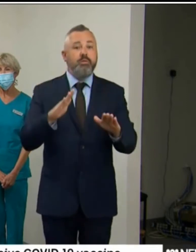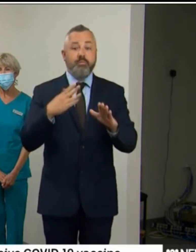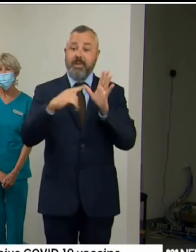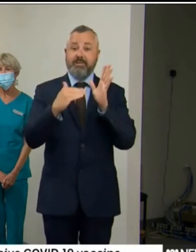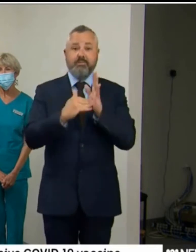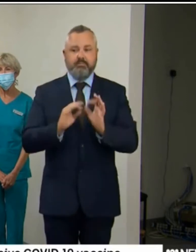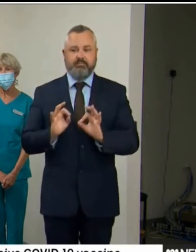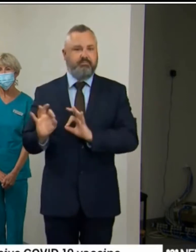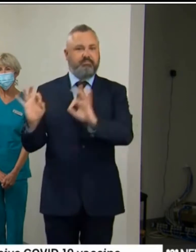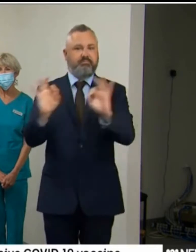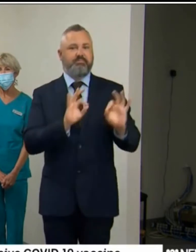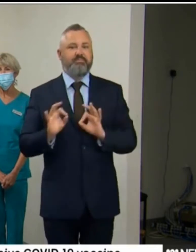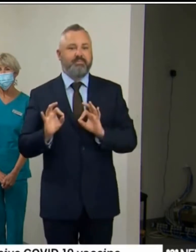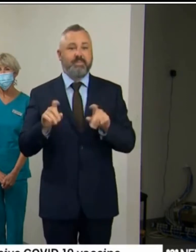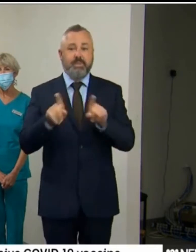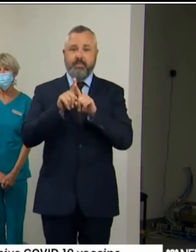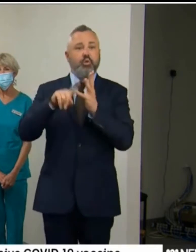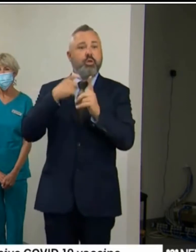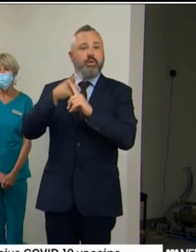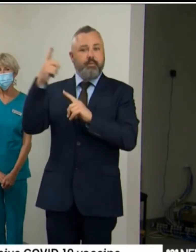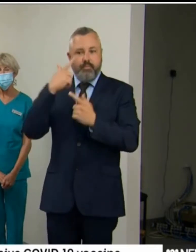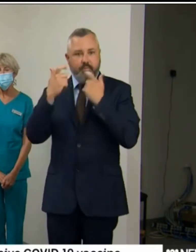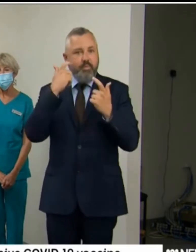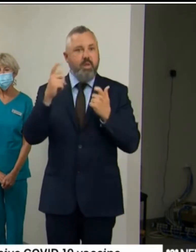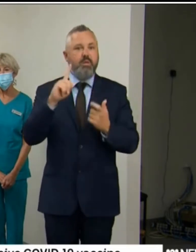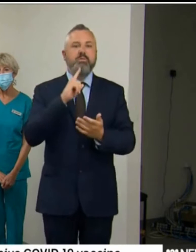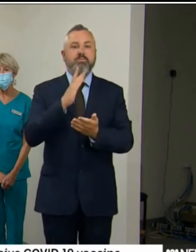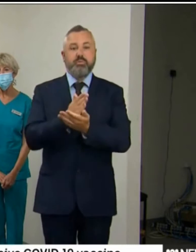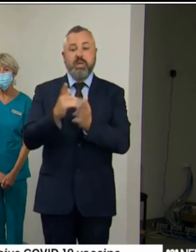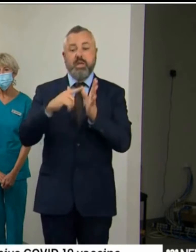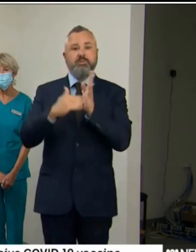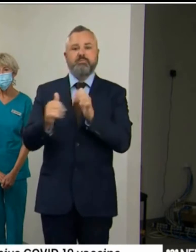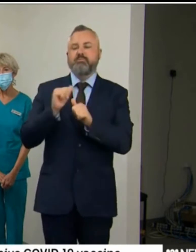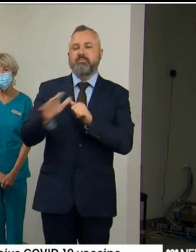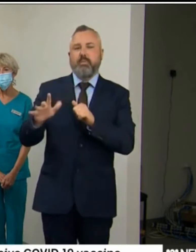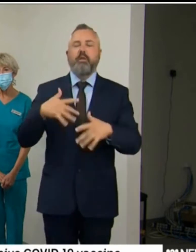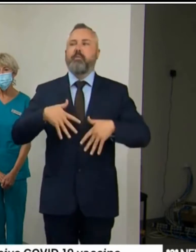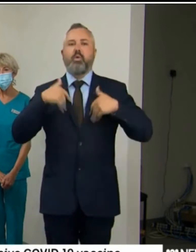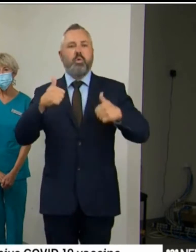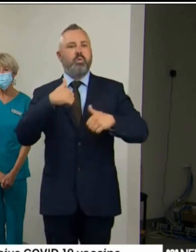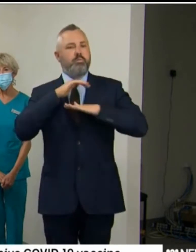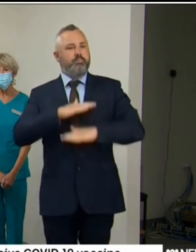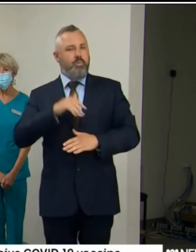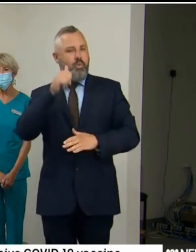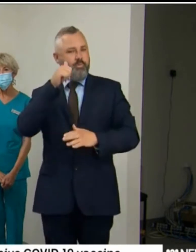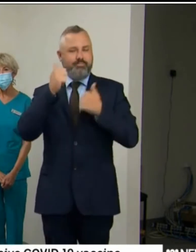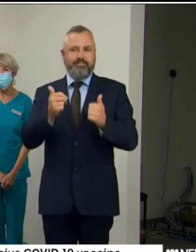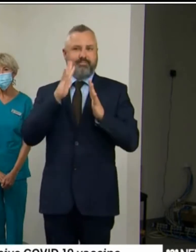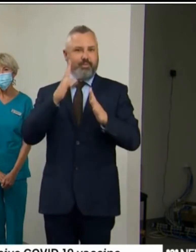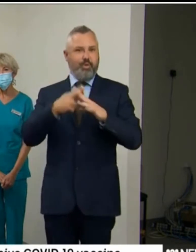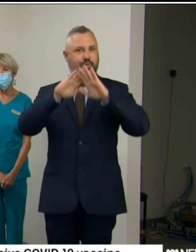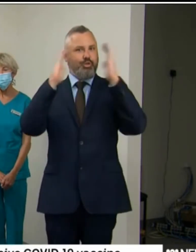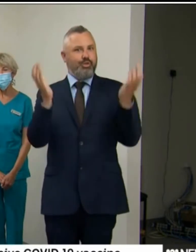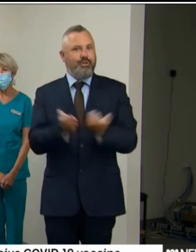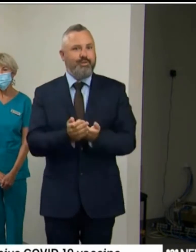UK have been spectacular and heartening and wonderful for the world. So there's a long journey to go.